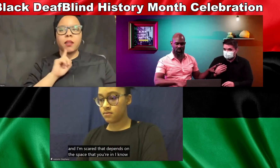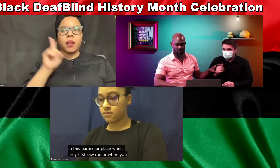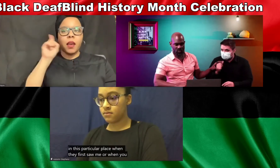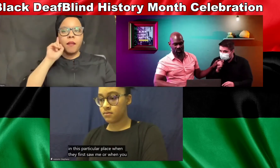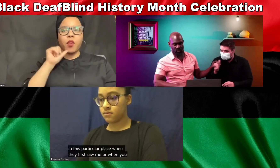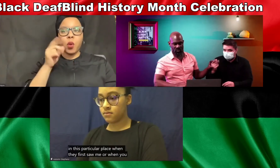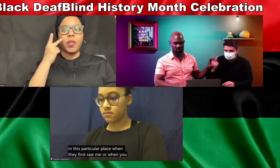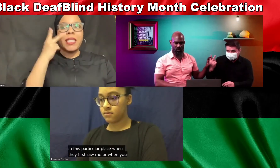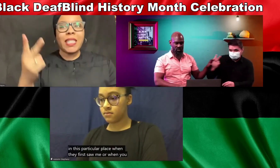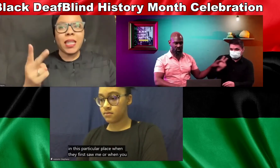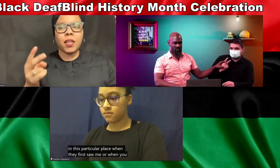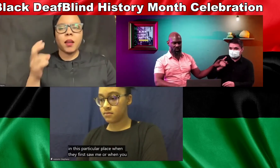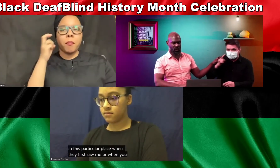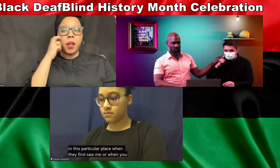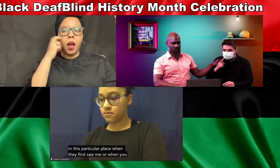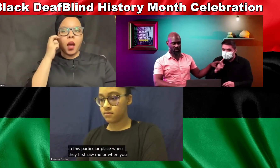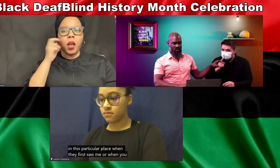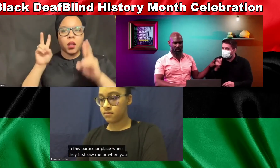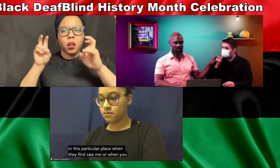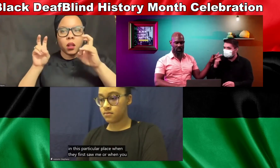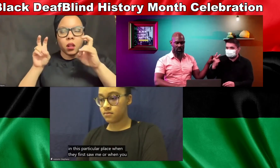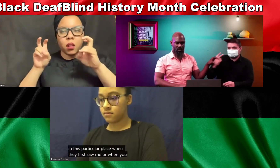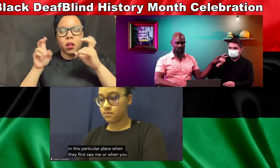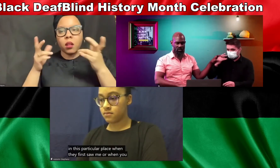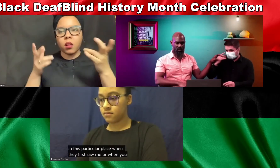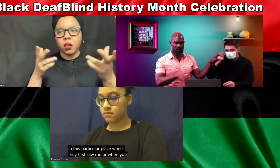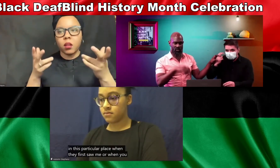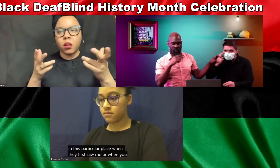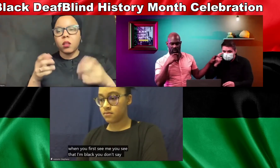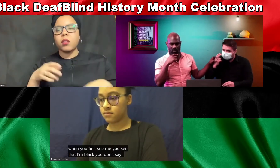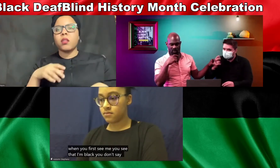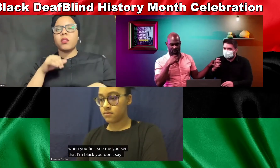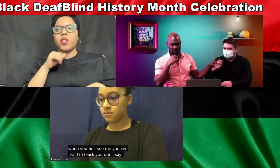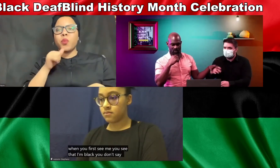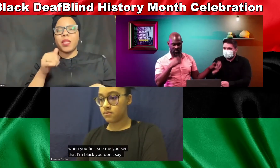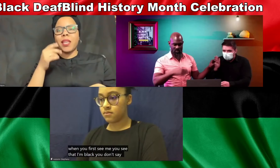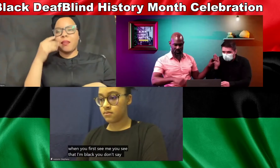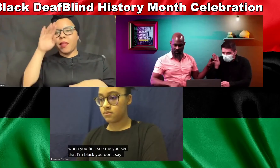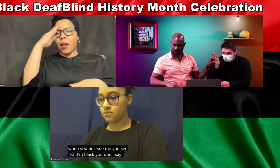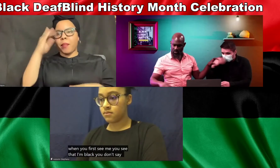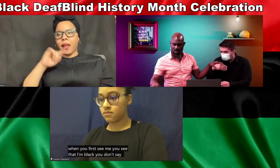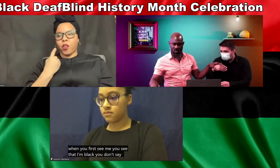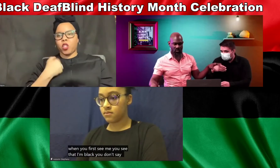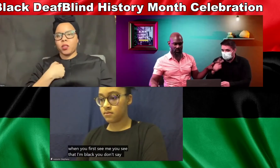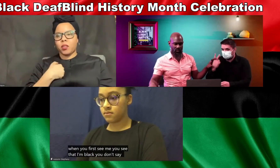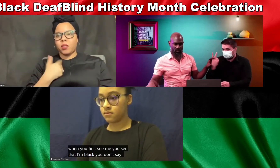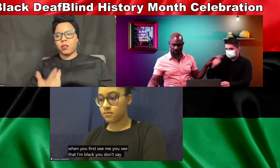me, you see that I'm Black. You don't see that I'm deaf. You don't see that I'm deafblind.